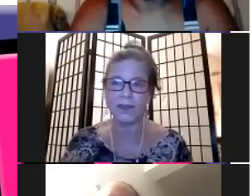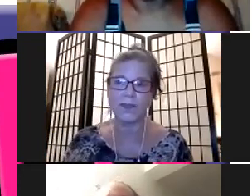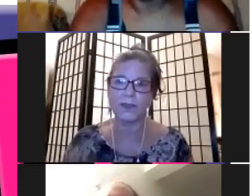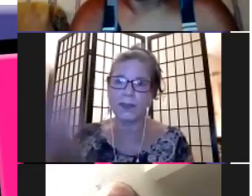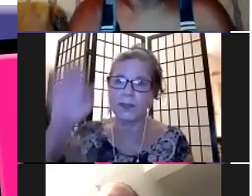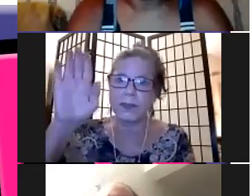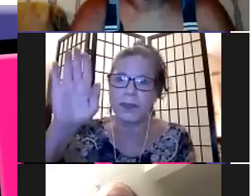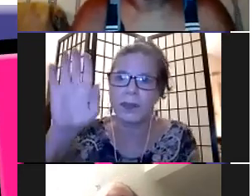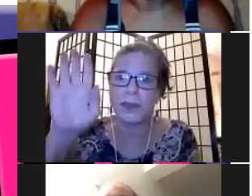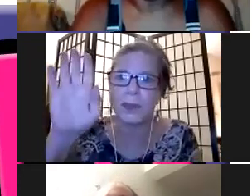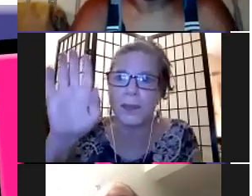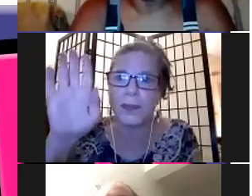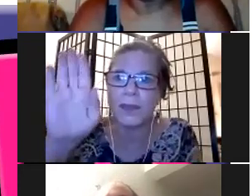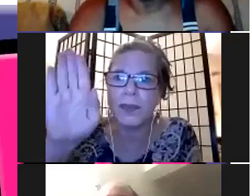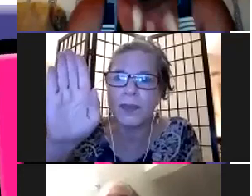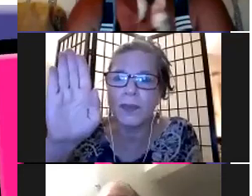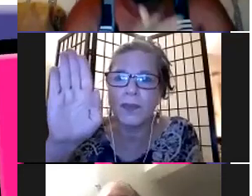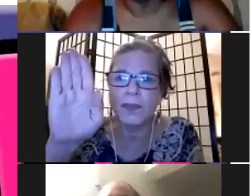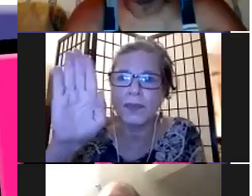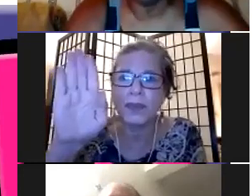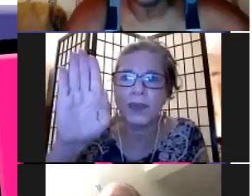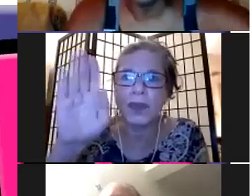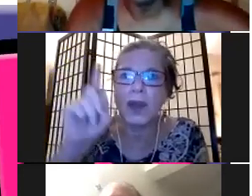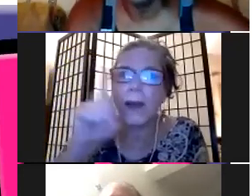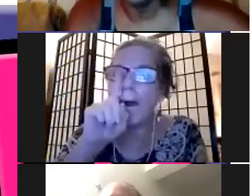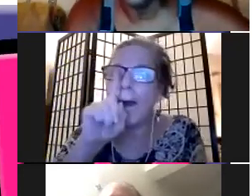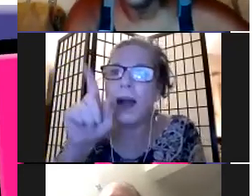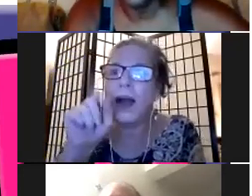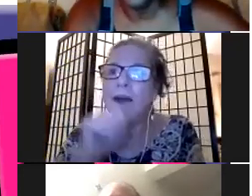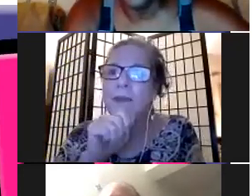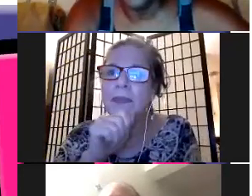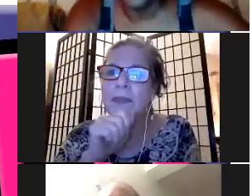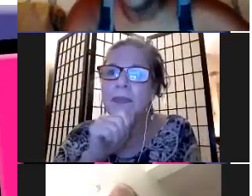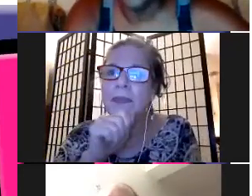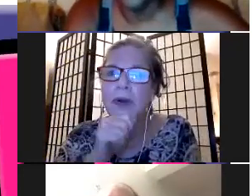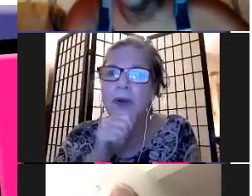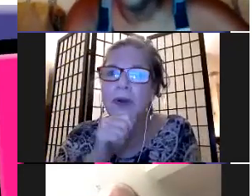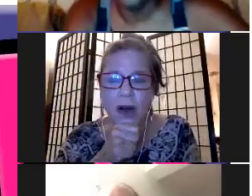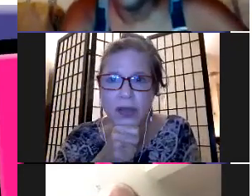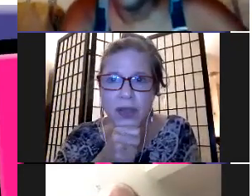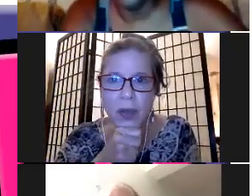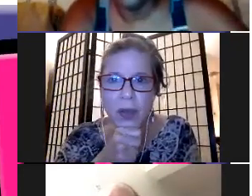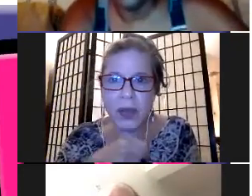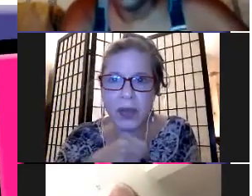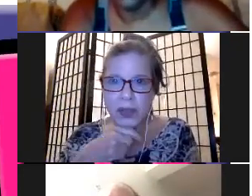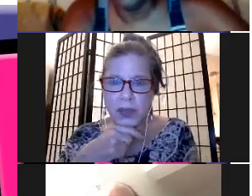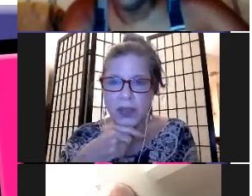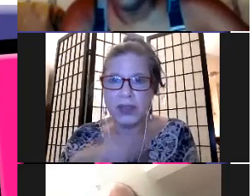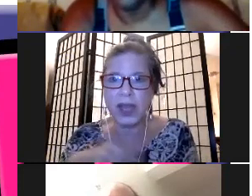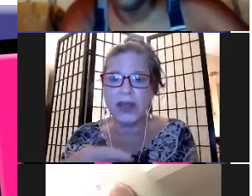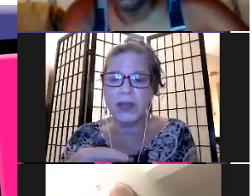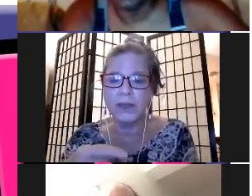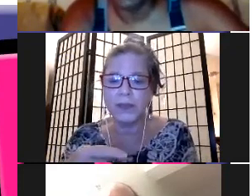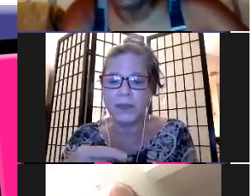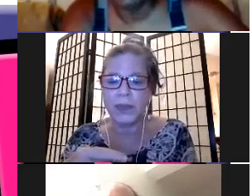context of what you're talking about. They'll understand. Marilyn? Um, Also, I wanted to interject